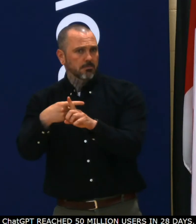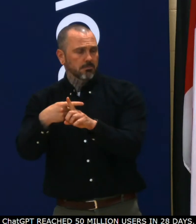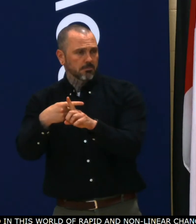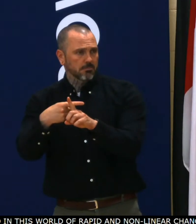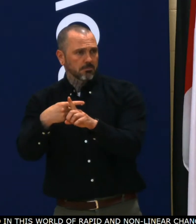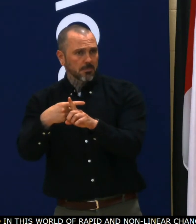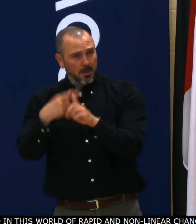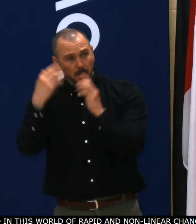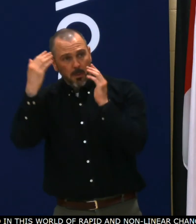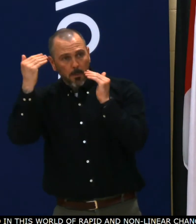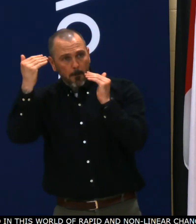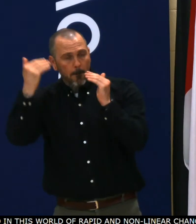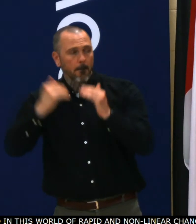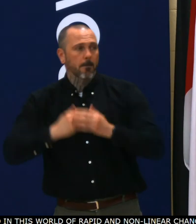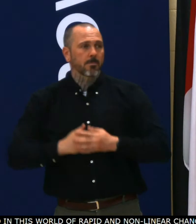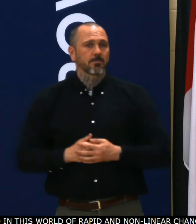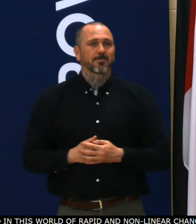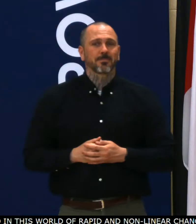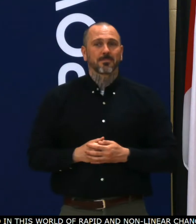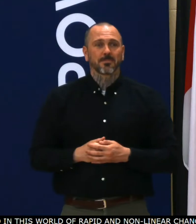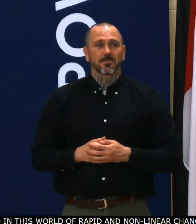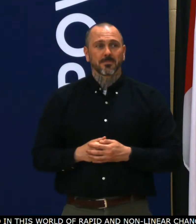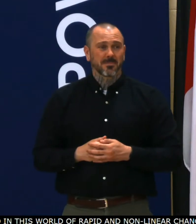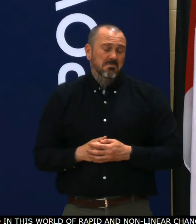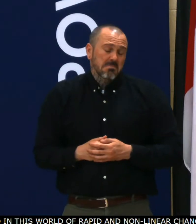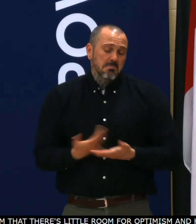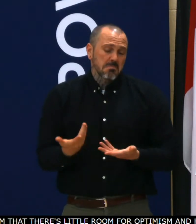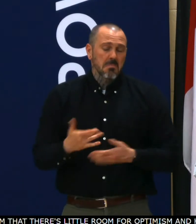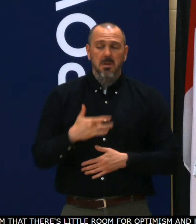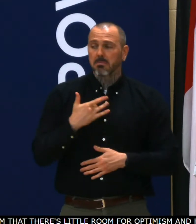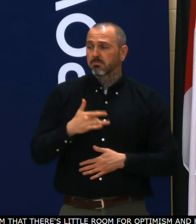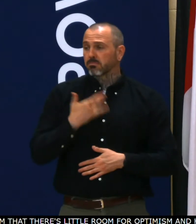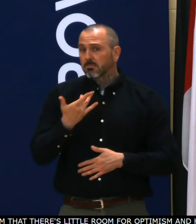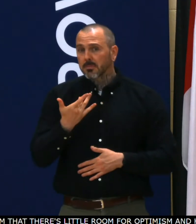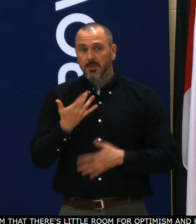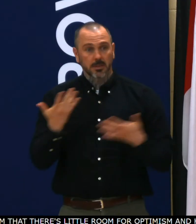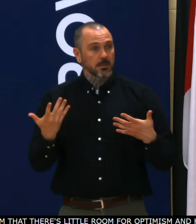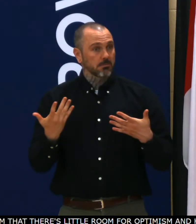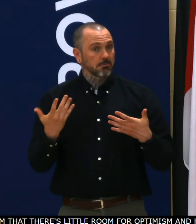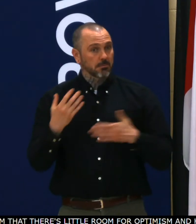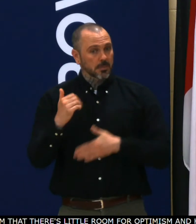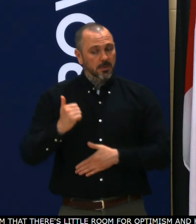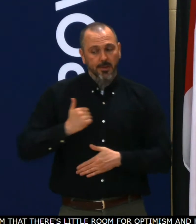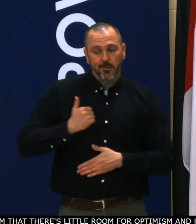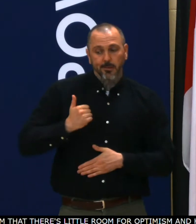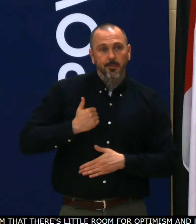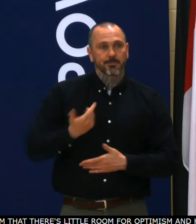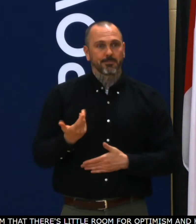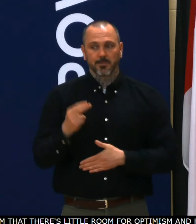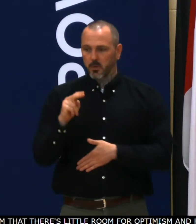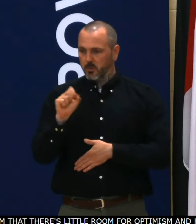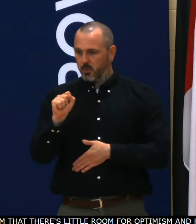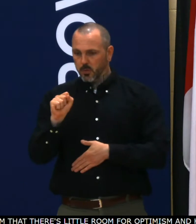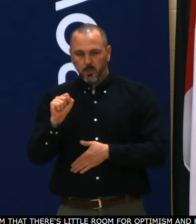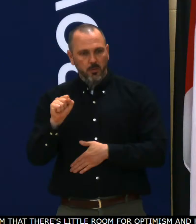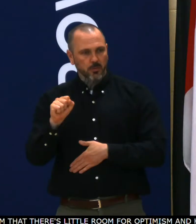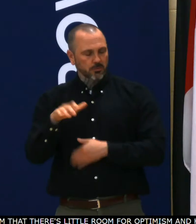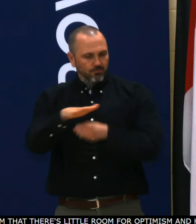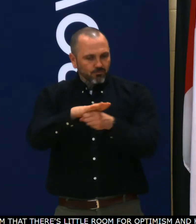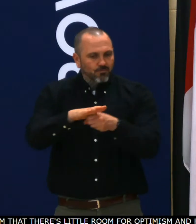are incredible opportunities ahead for us as a country, as a region, and as a